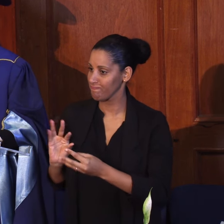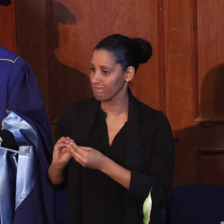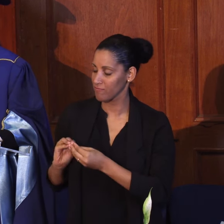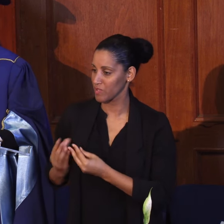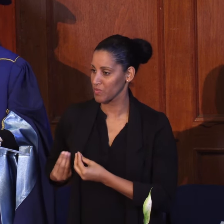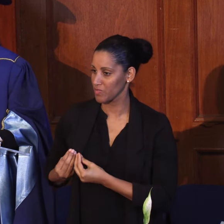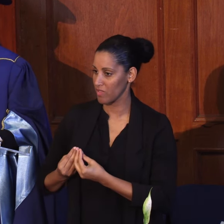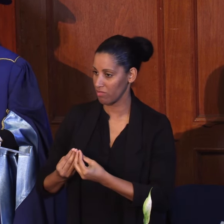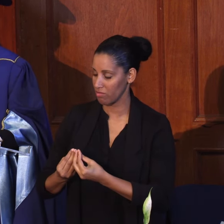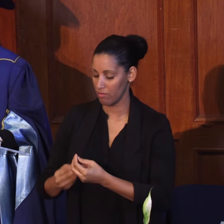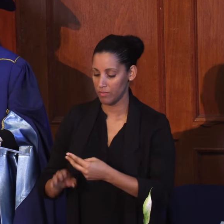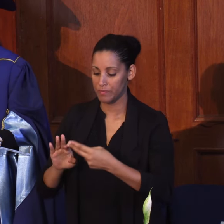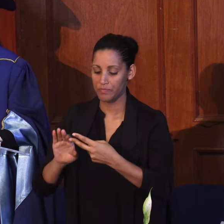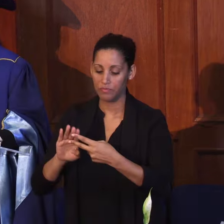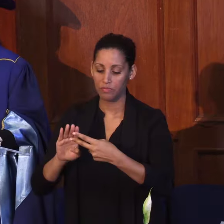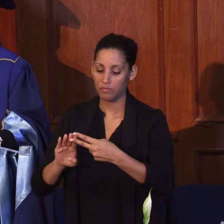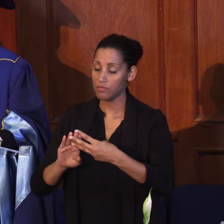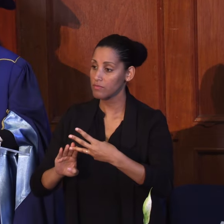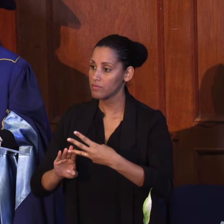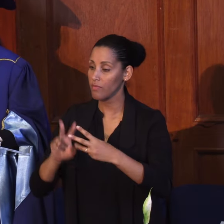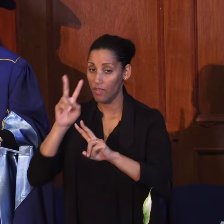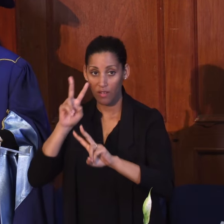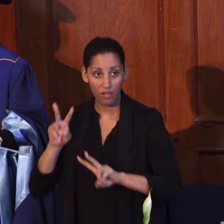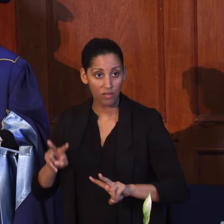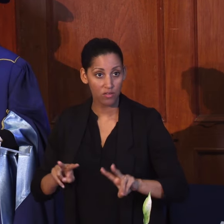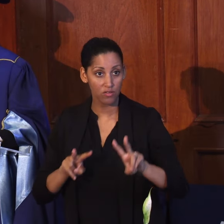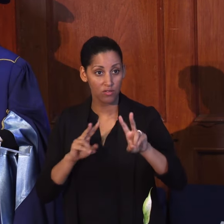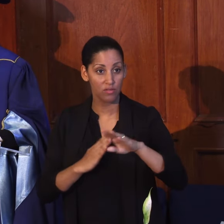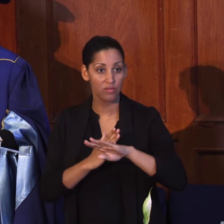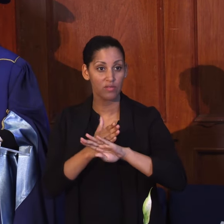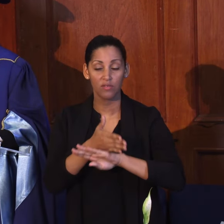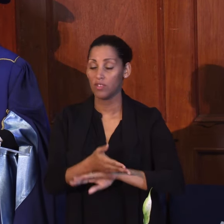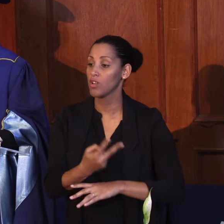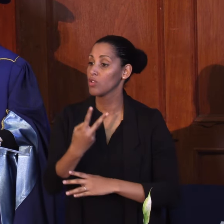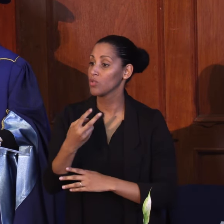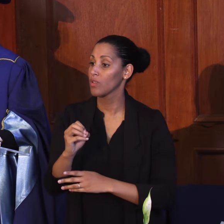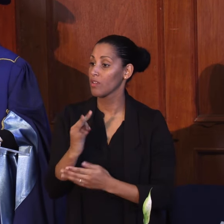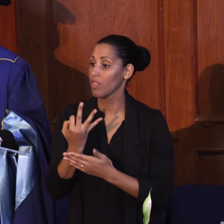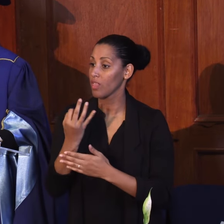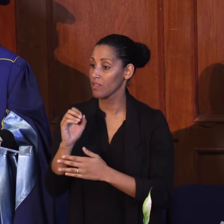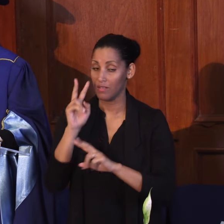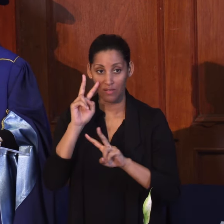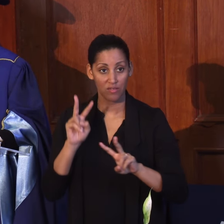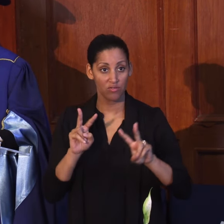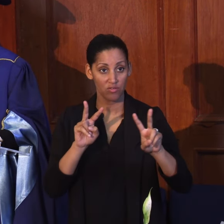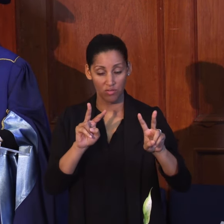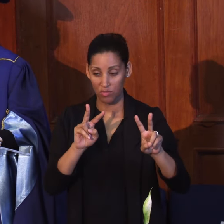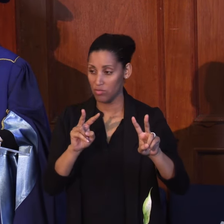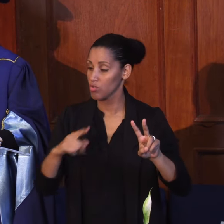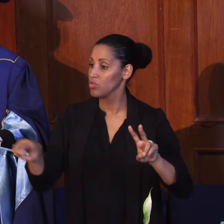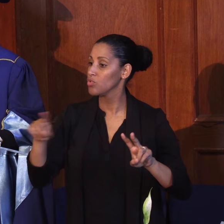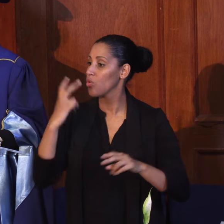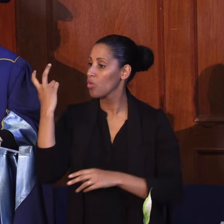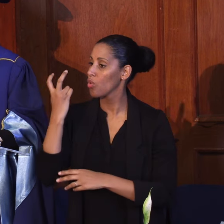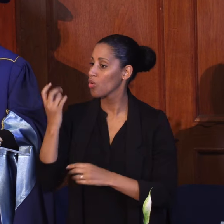you the mission of Vision 2030, that is to unleash human